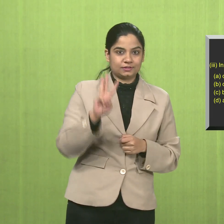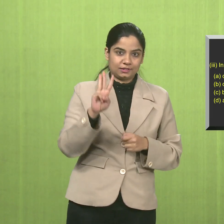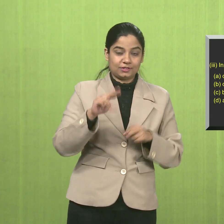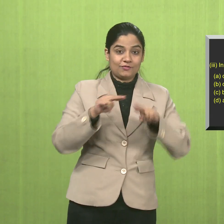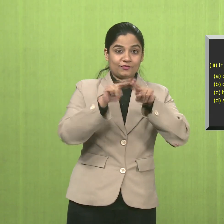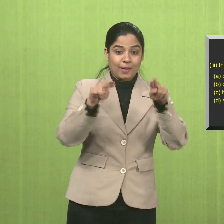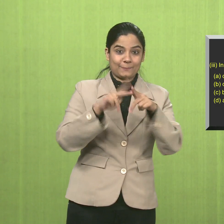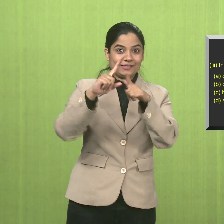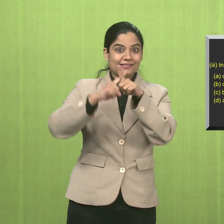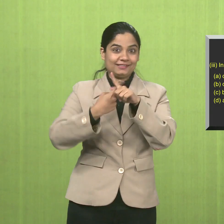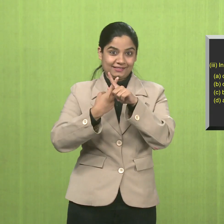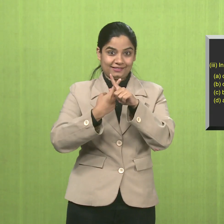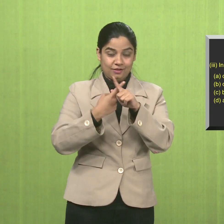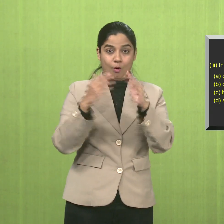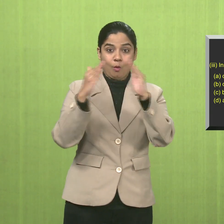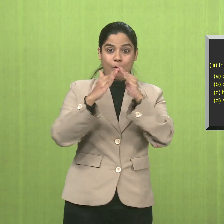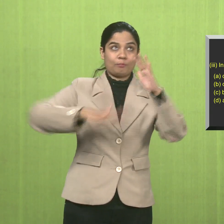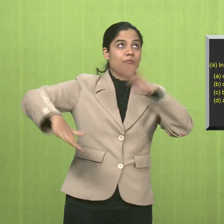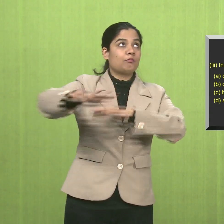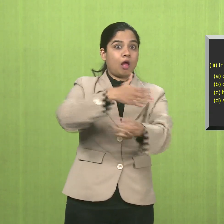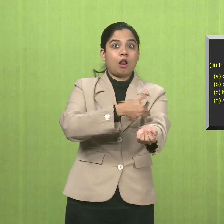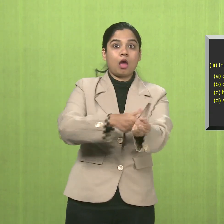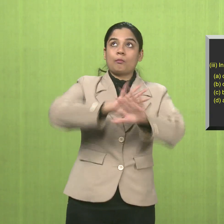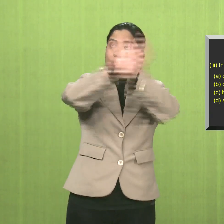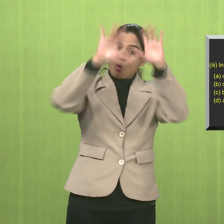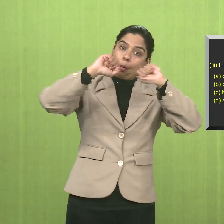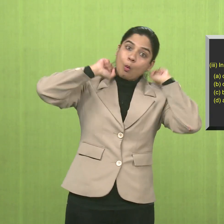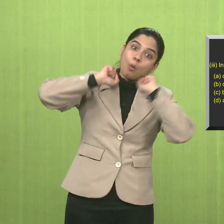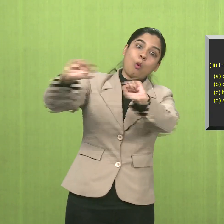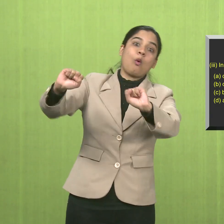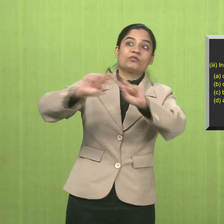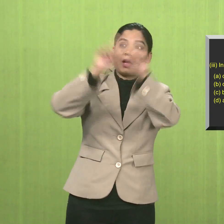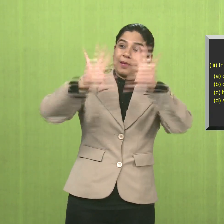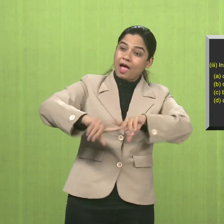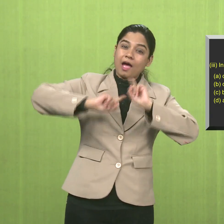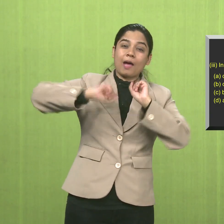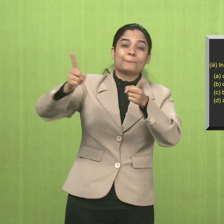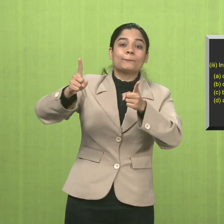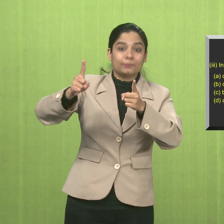Question 3. In joint family, the property is owned by who?